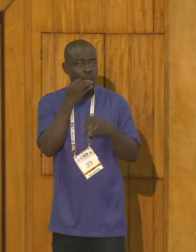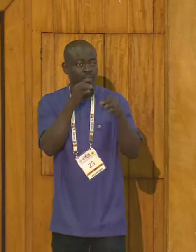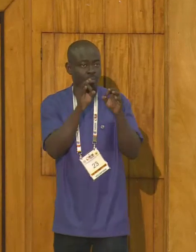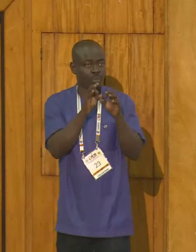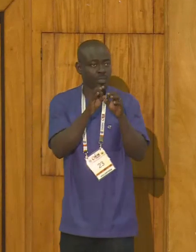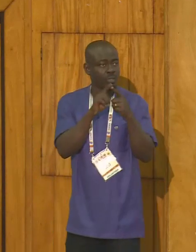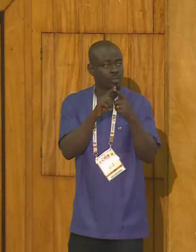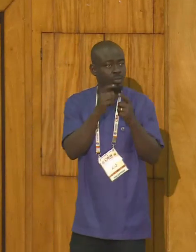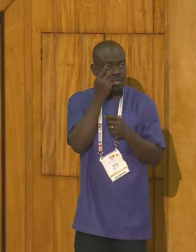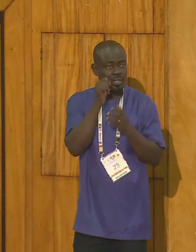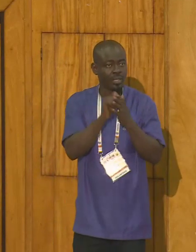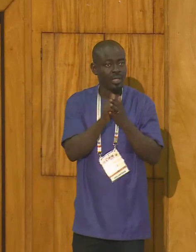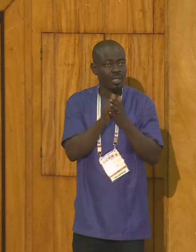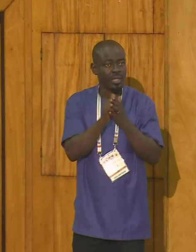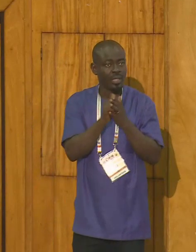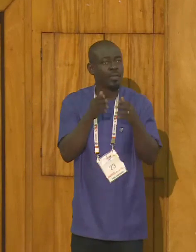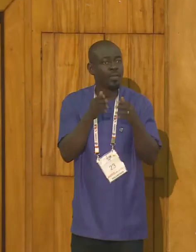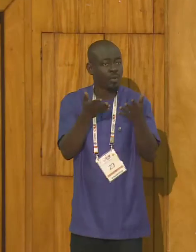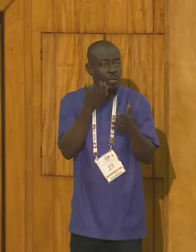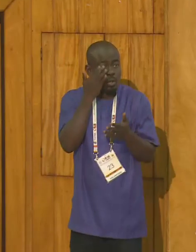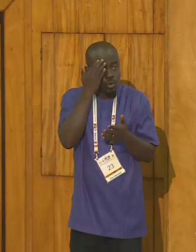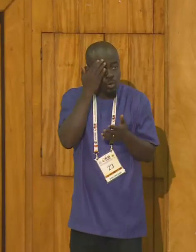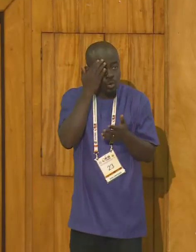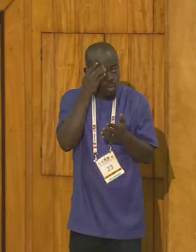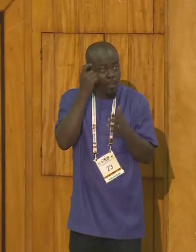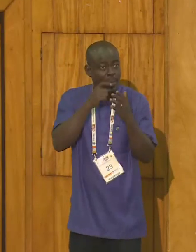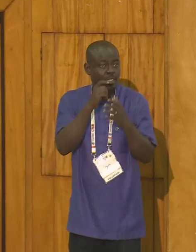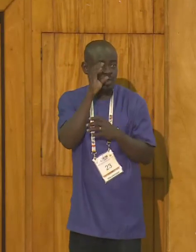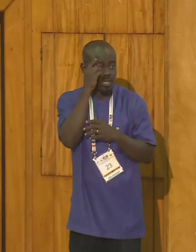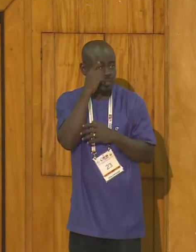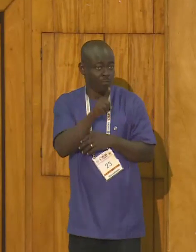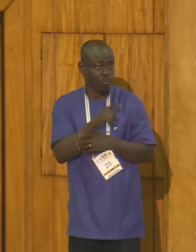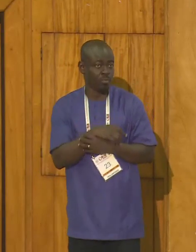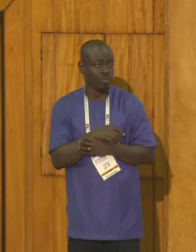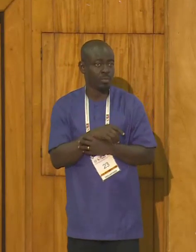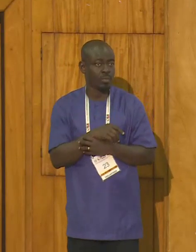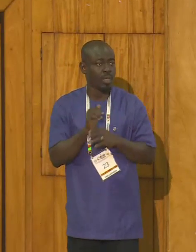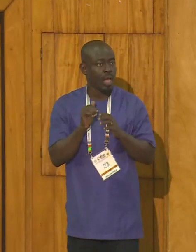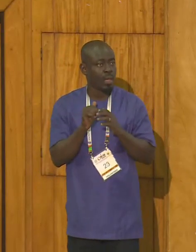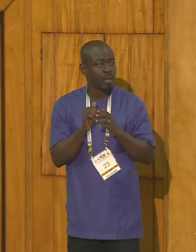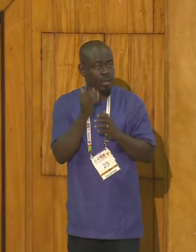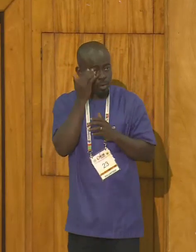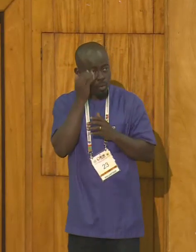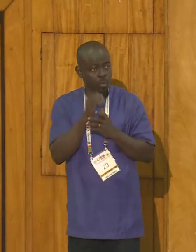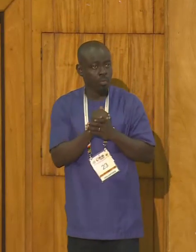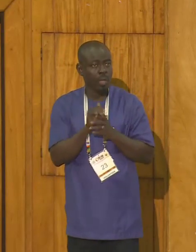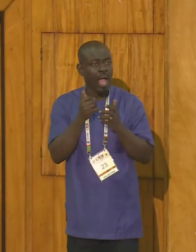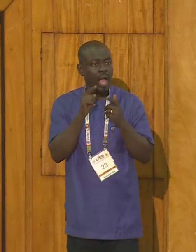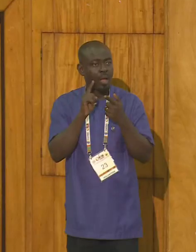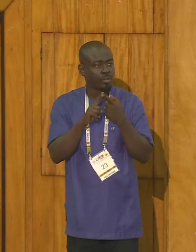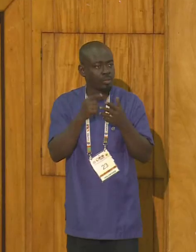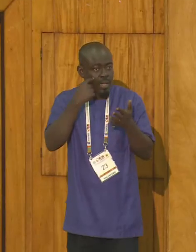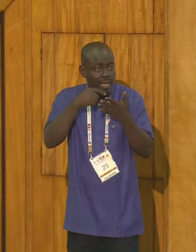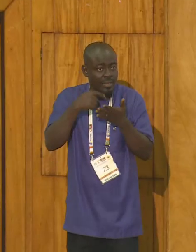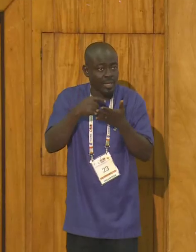to understand that service providers know what they should be looking for, that they know how to look, how to examine, how to